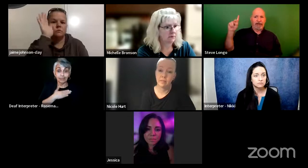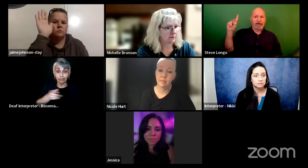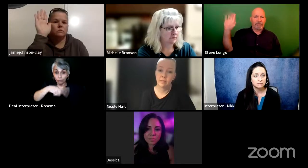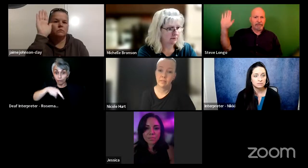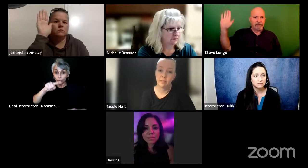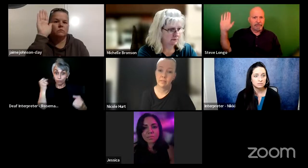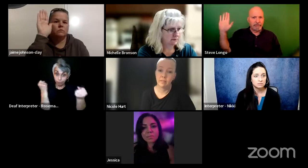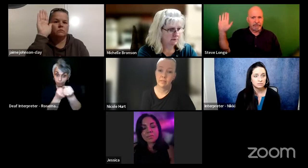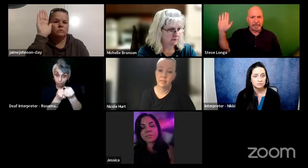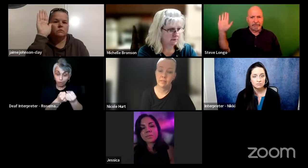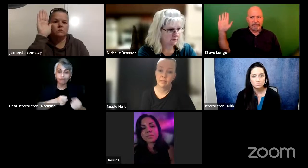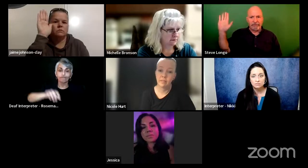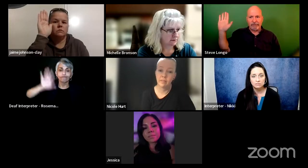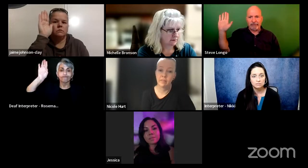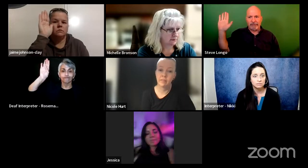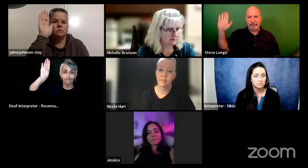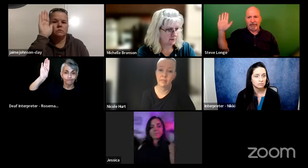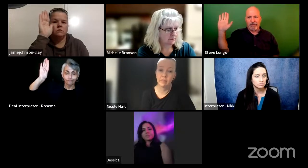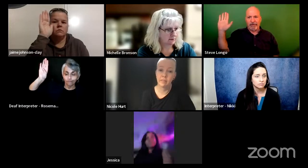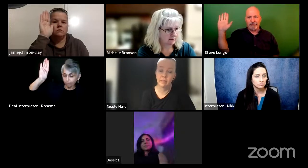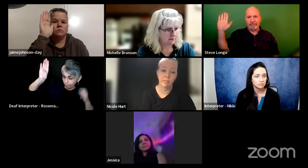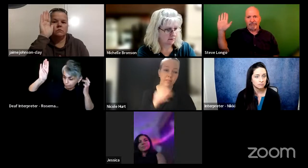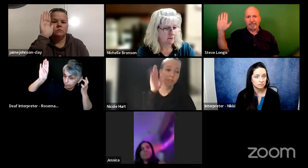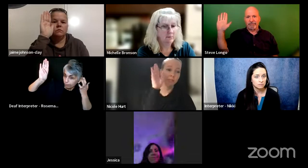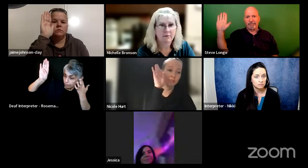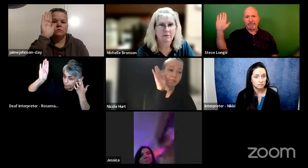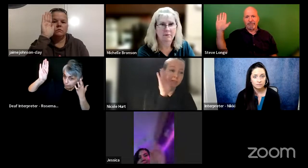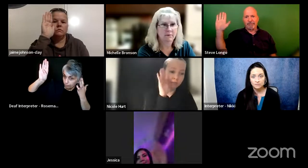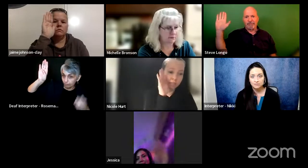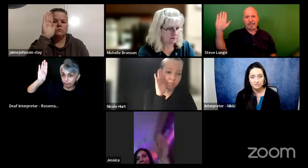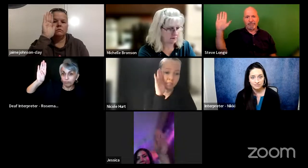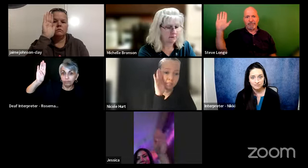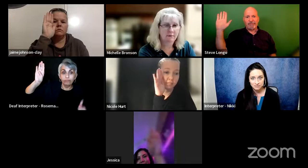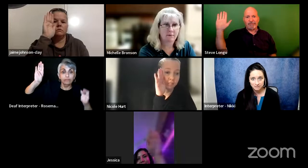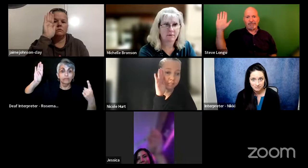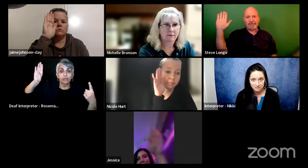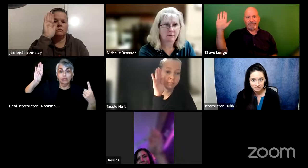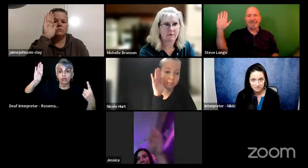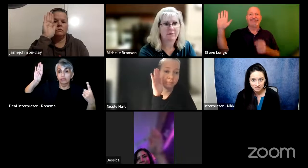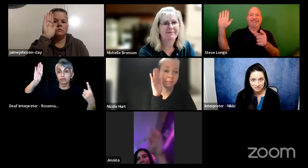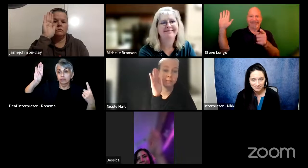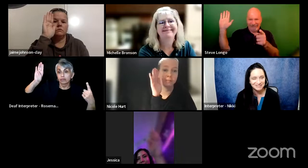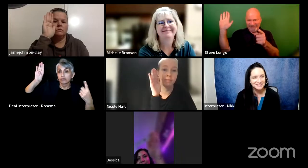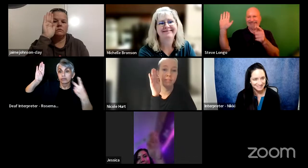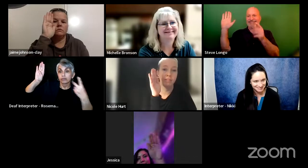board member, please so indicate by their hand. Aye.